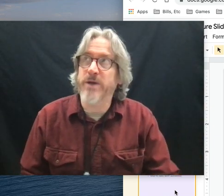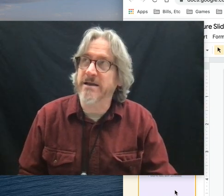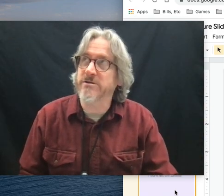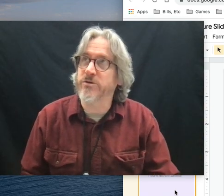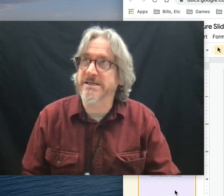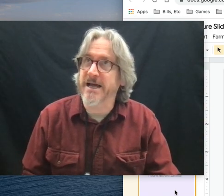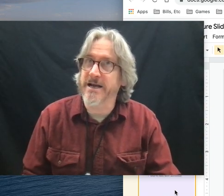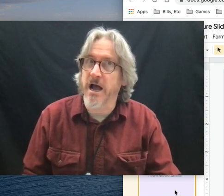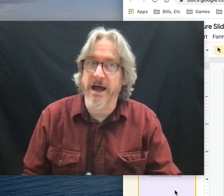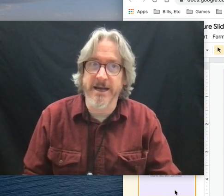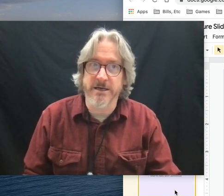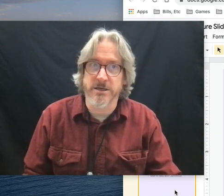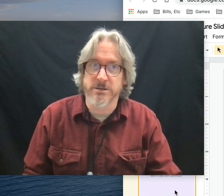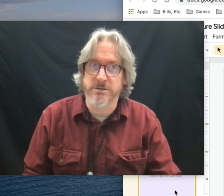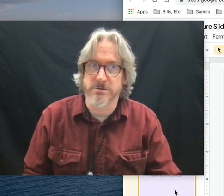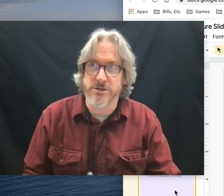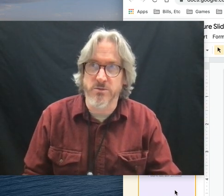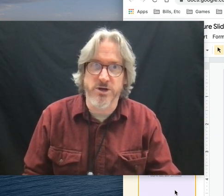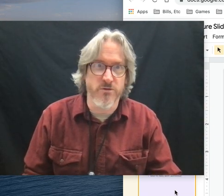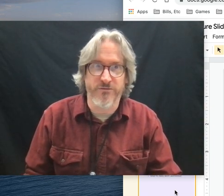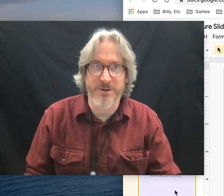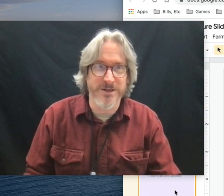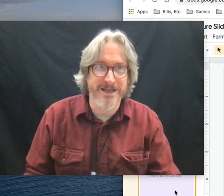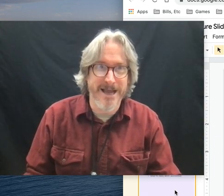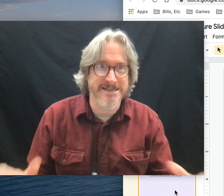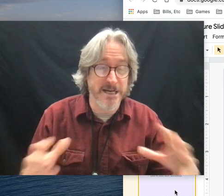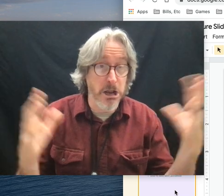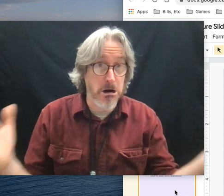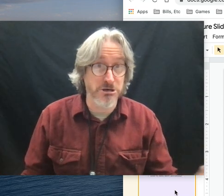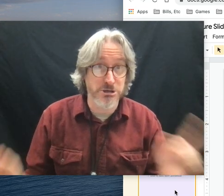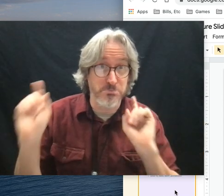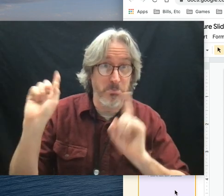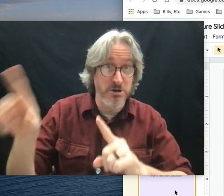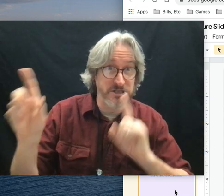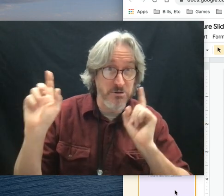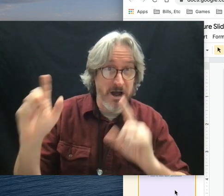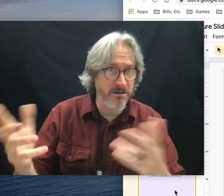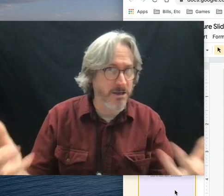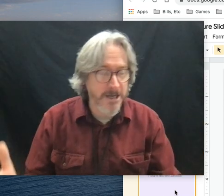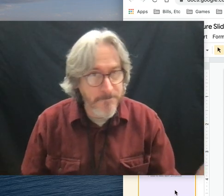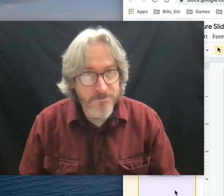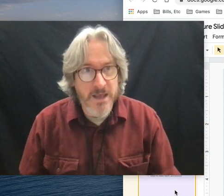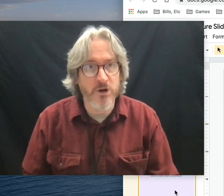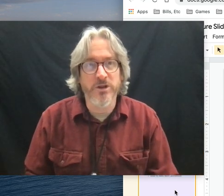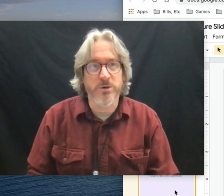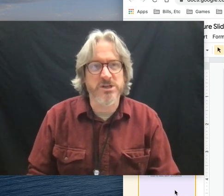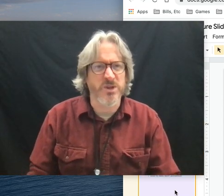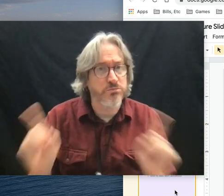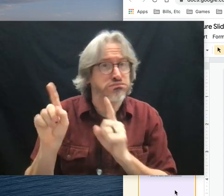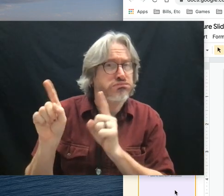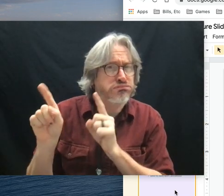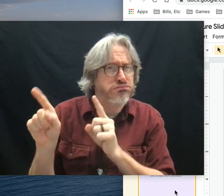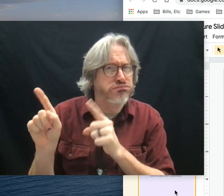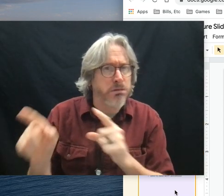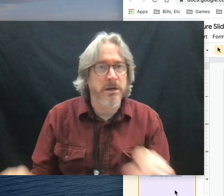And you can't really sign I don't go frequently as in large once in a while. It only works